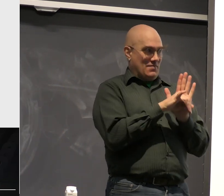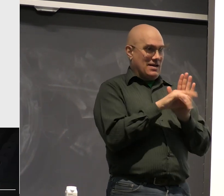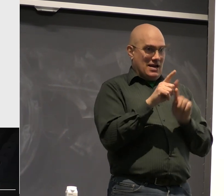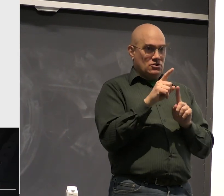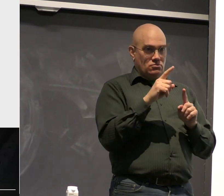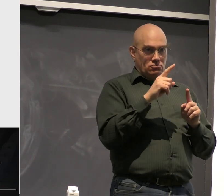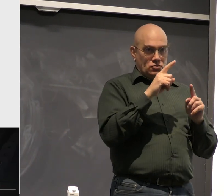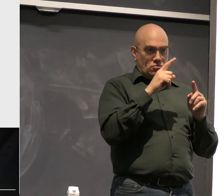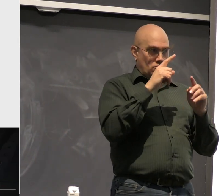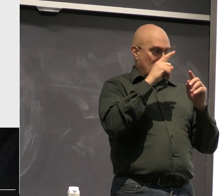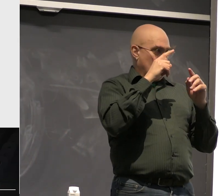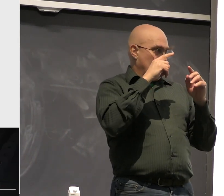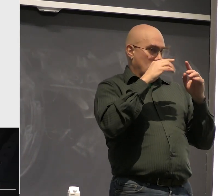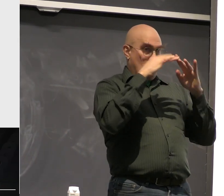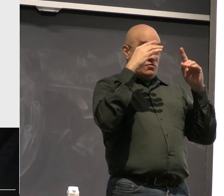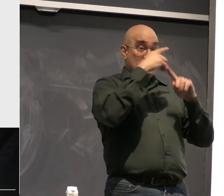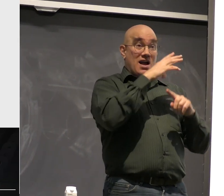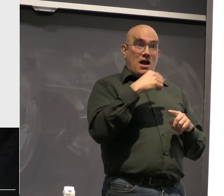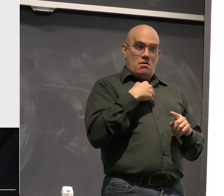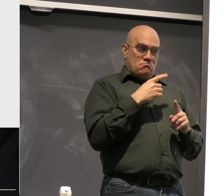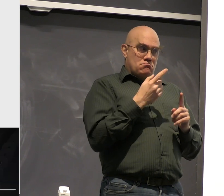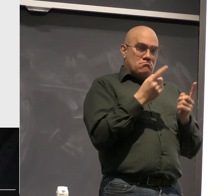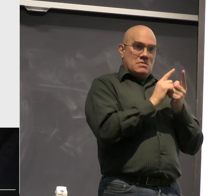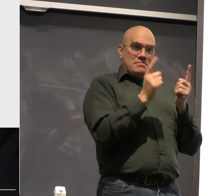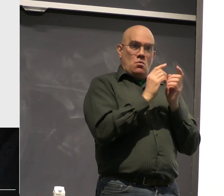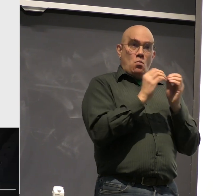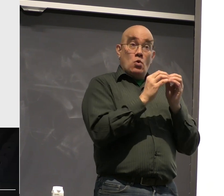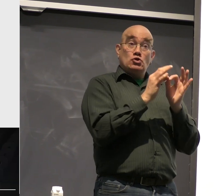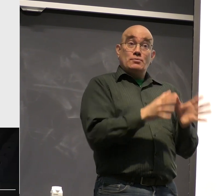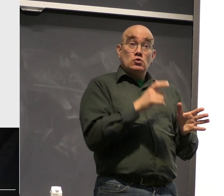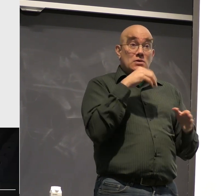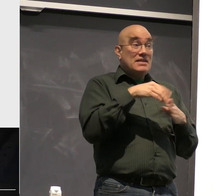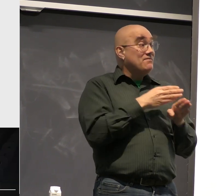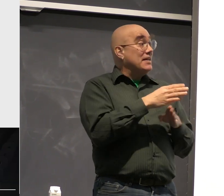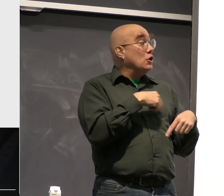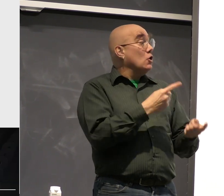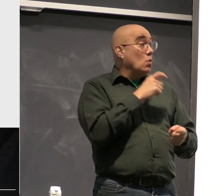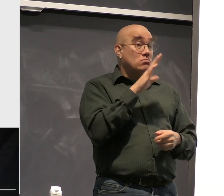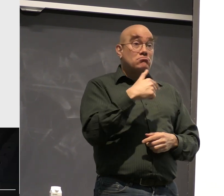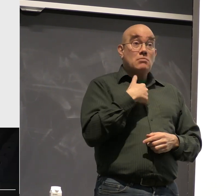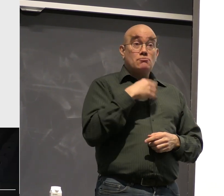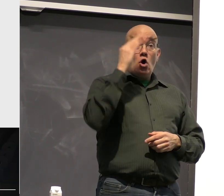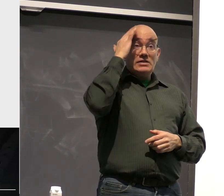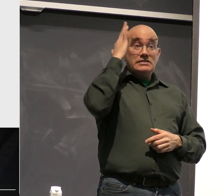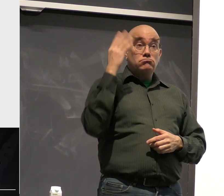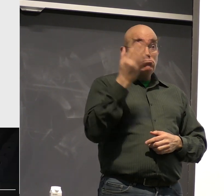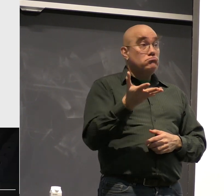that a lot of my students have those identities of neurodivergent, and I'm meeting more and more interpreters in the field who also will